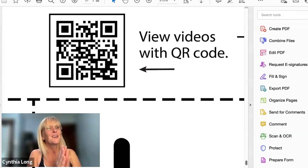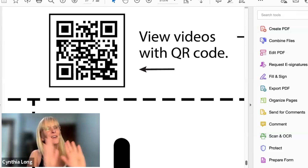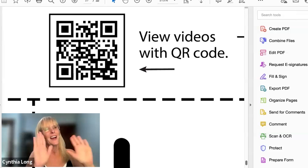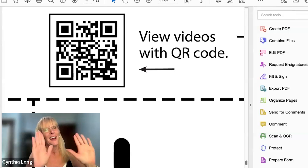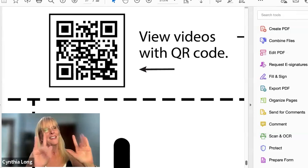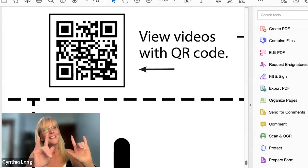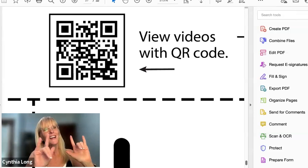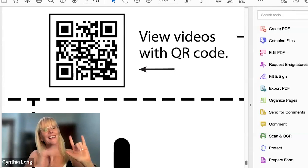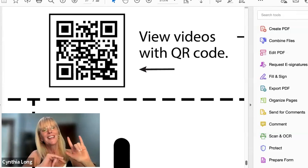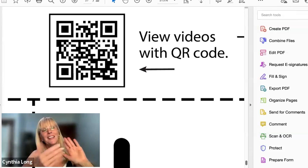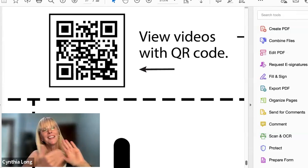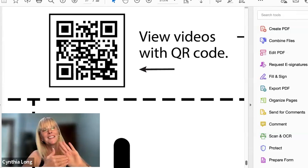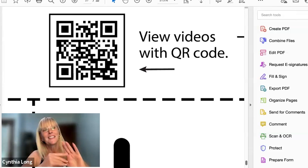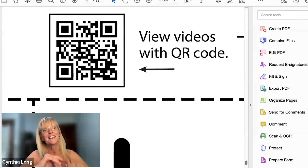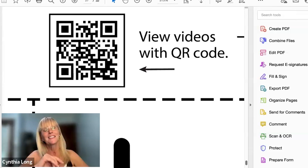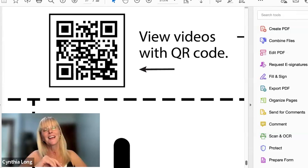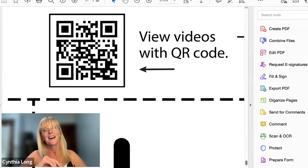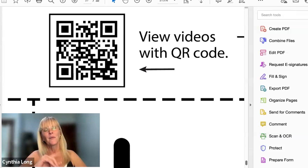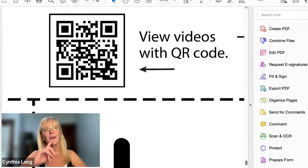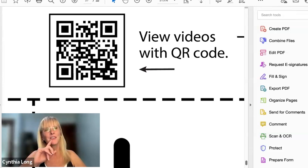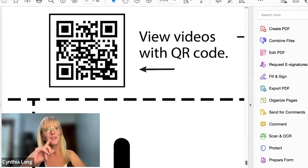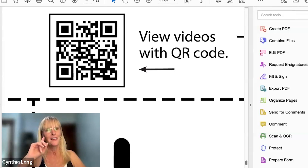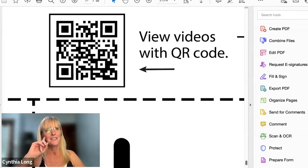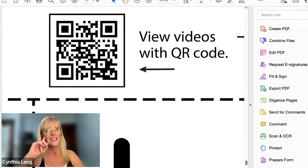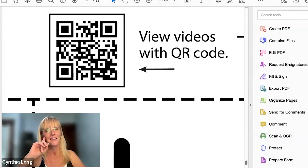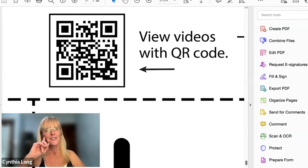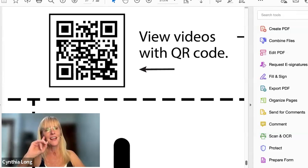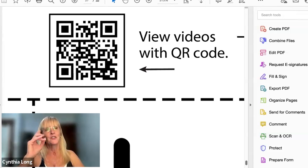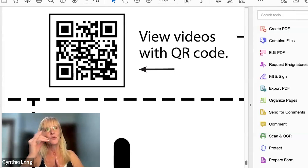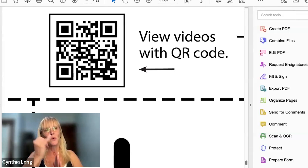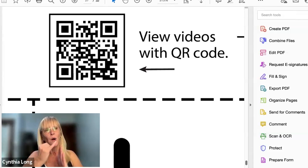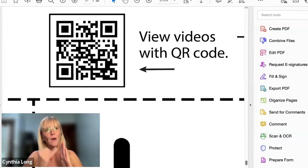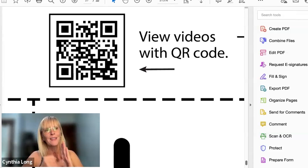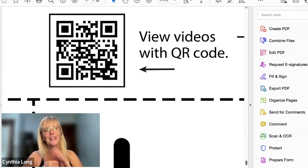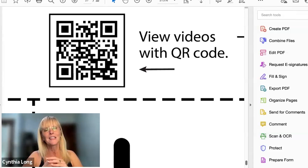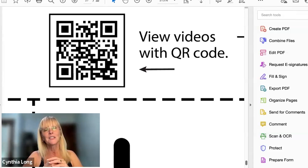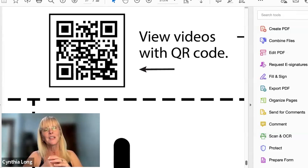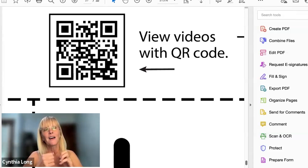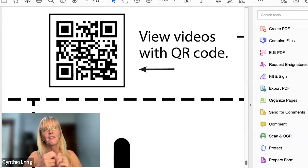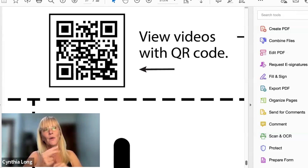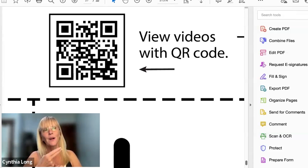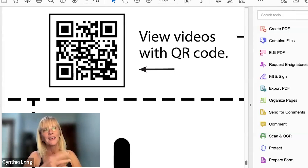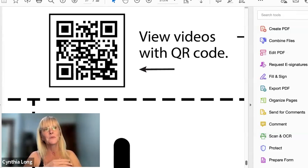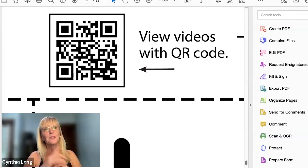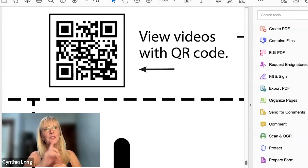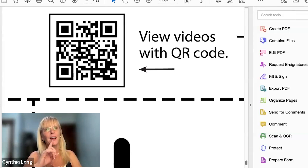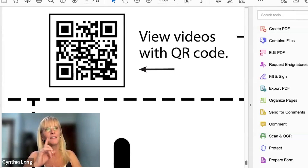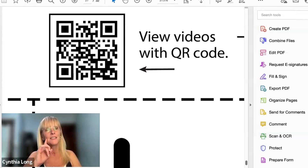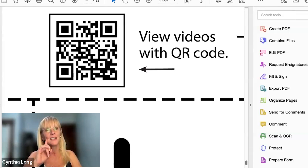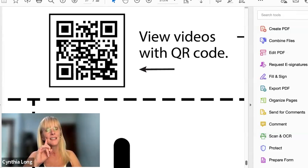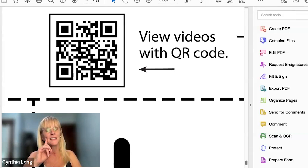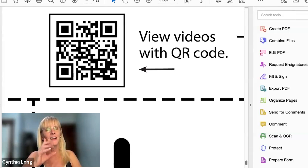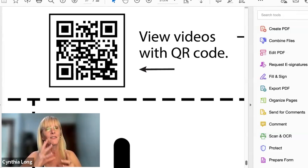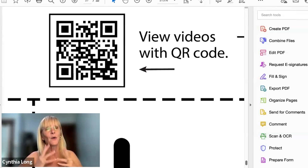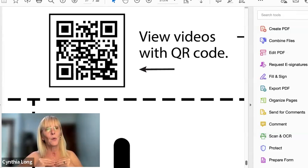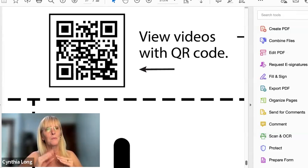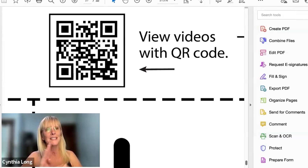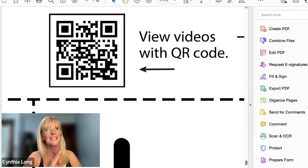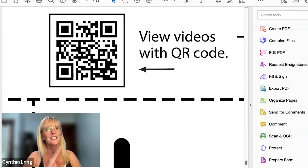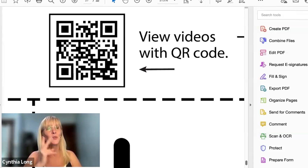so guys, again, this is we do have deaf that draw things for us. We do have the deaf-owned business. You